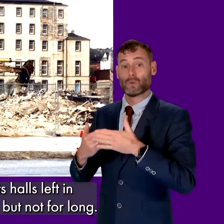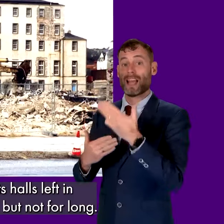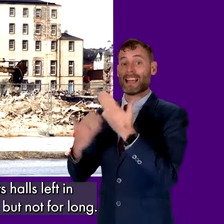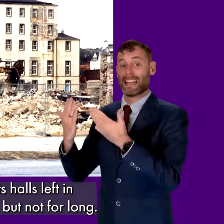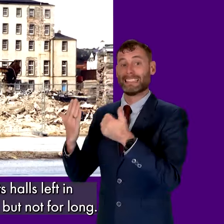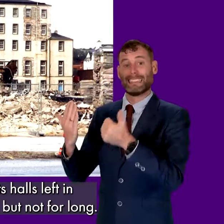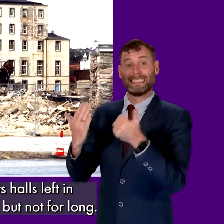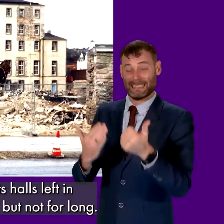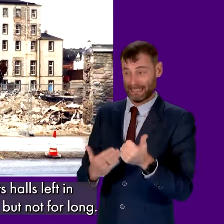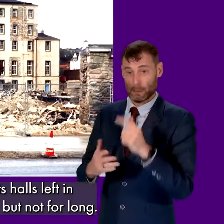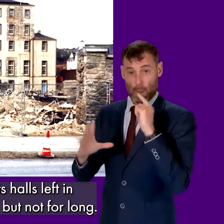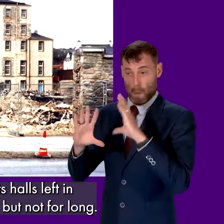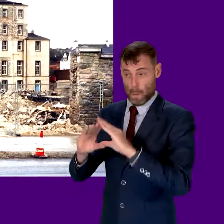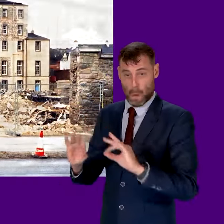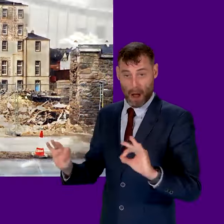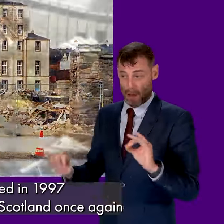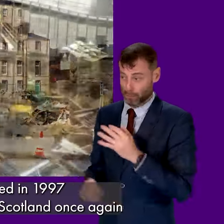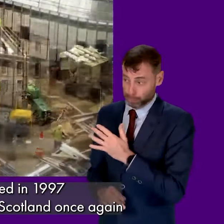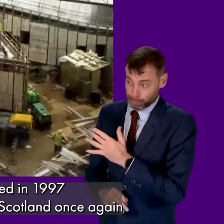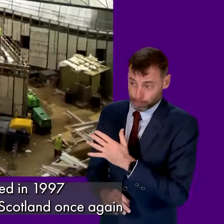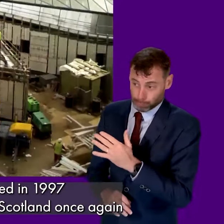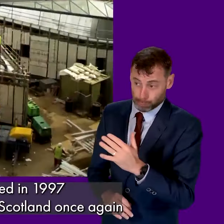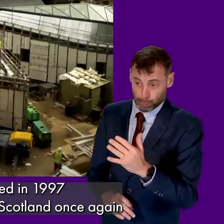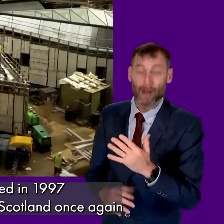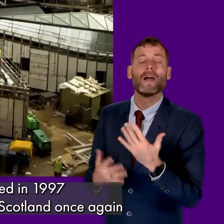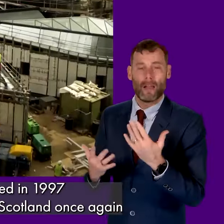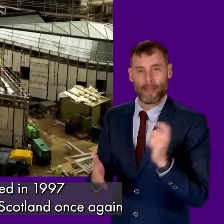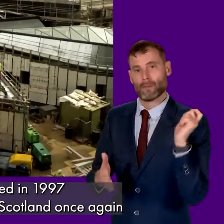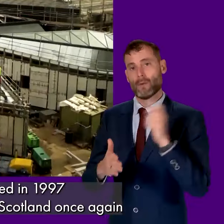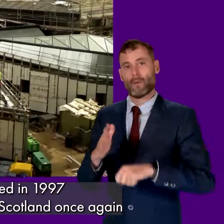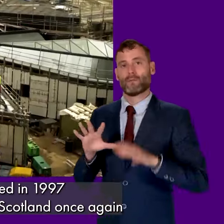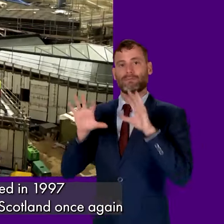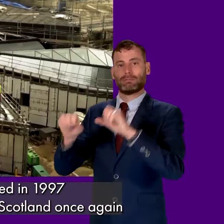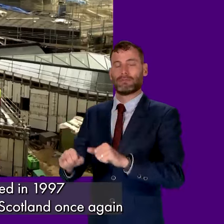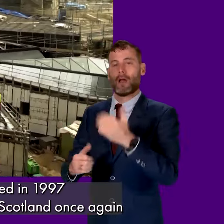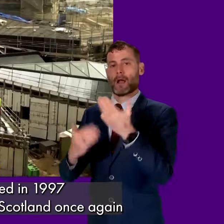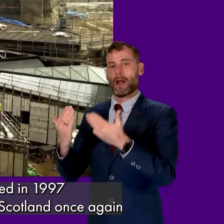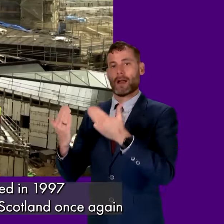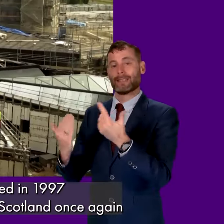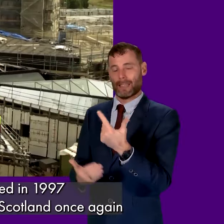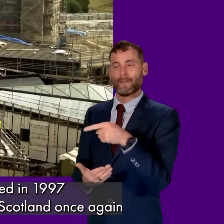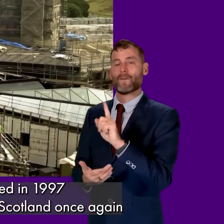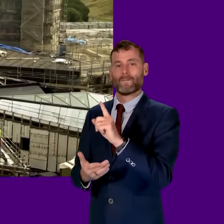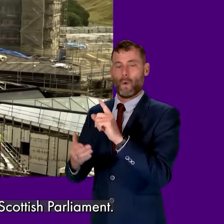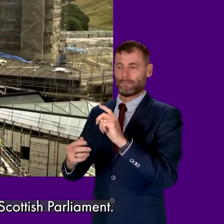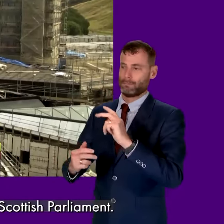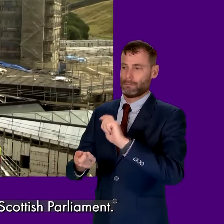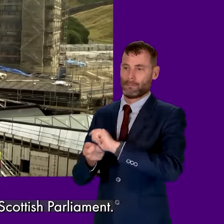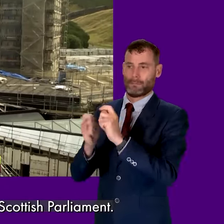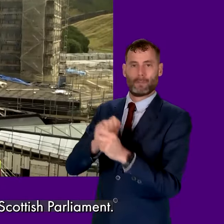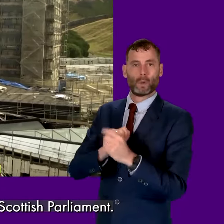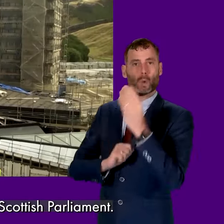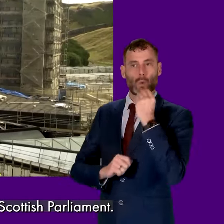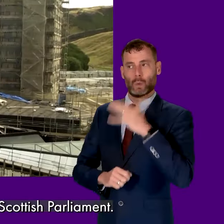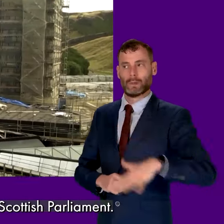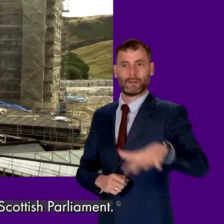silence to wander, though not for long. It was acquired in 1997 to serve the people of Scotland once again, the home of